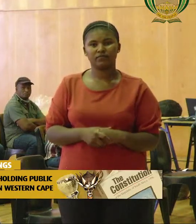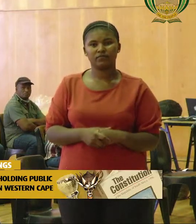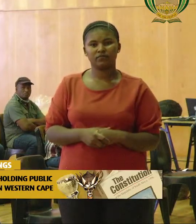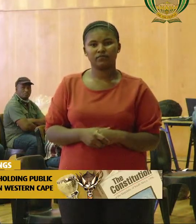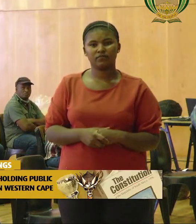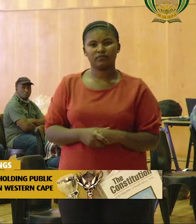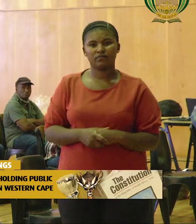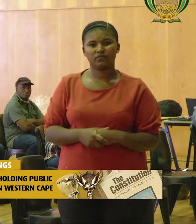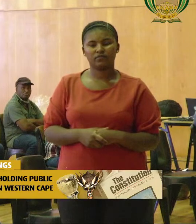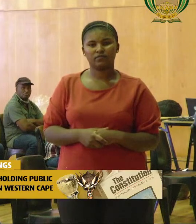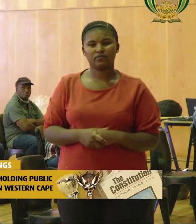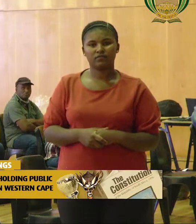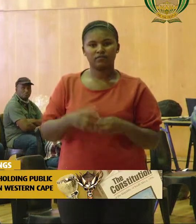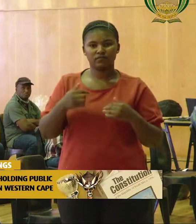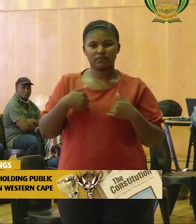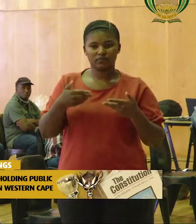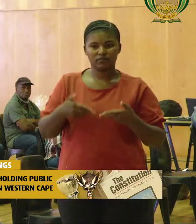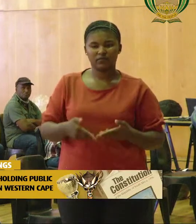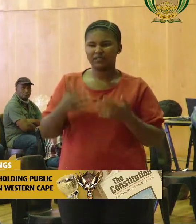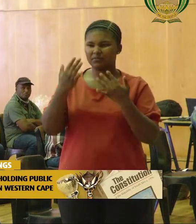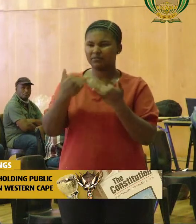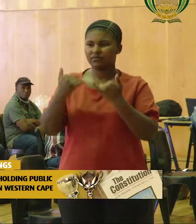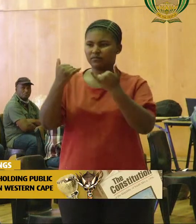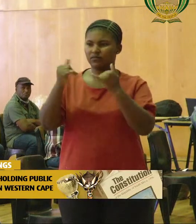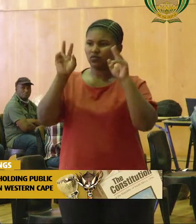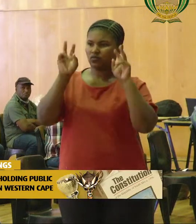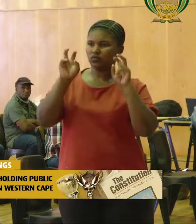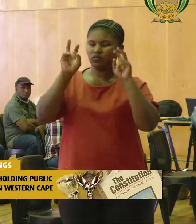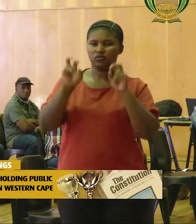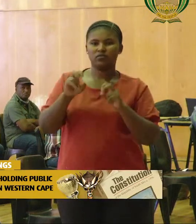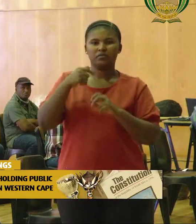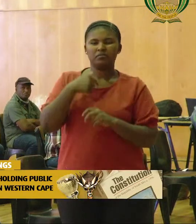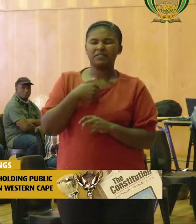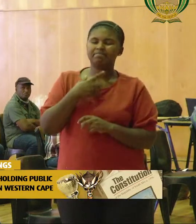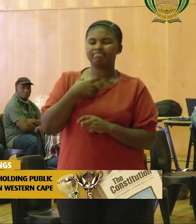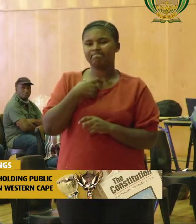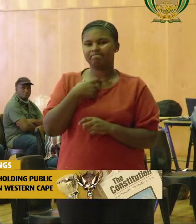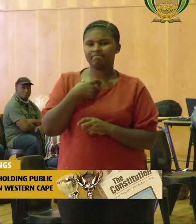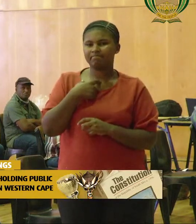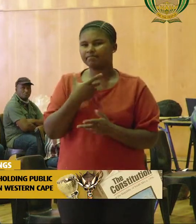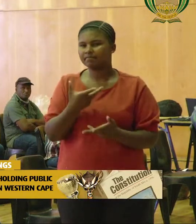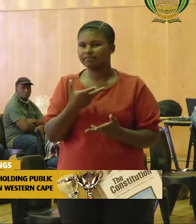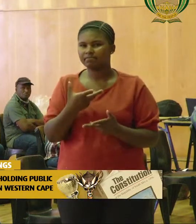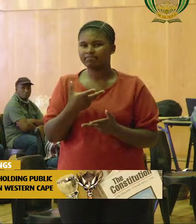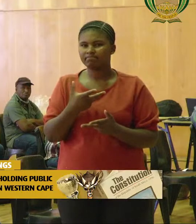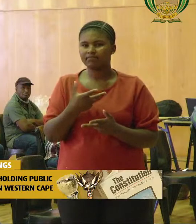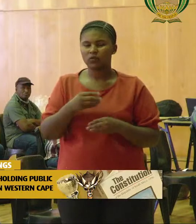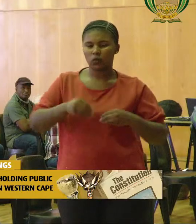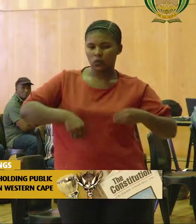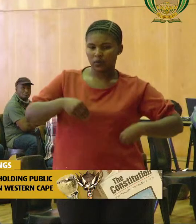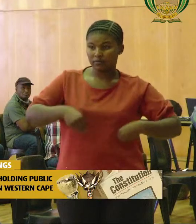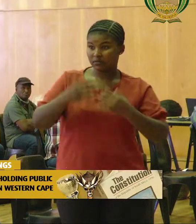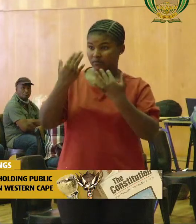wat ek wil vra aan parlement is, wat sien dat ons nou so baie korrupte